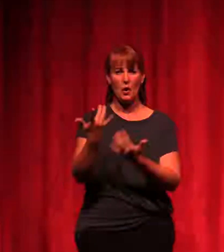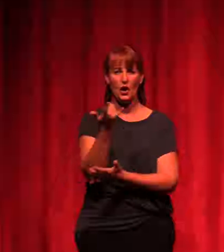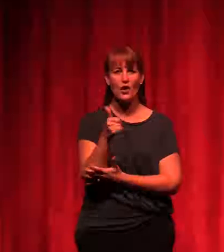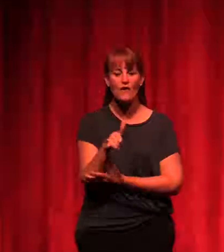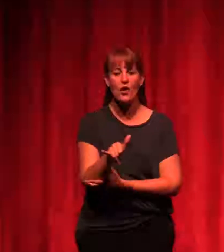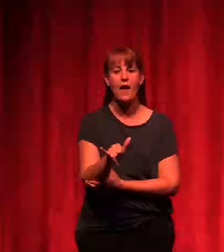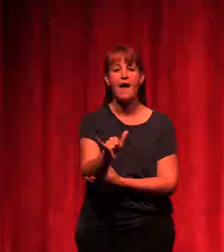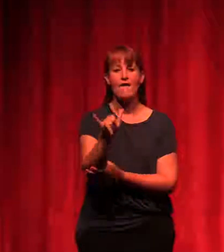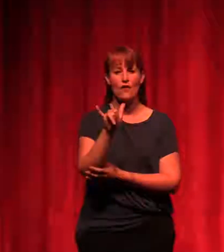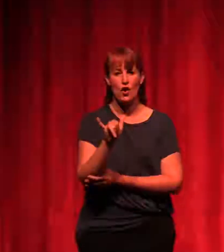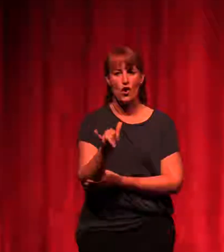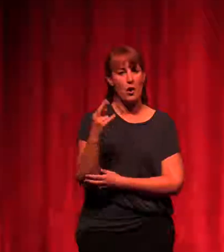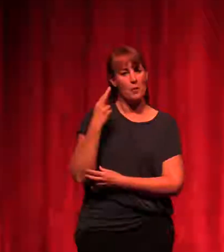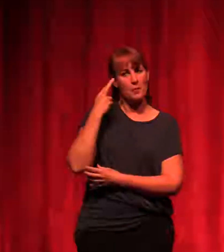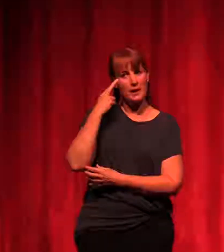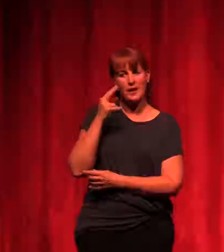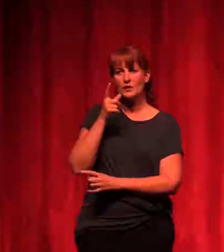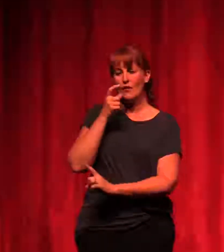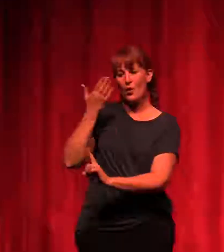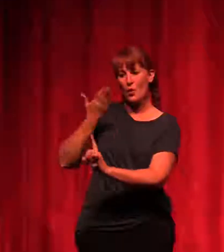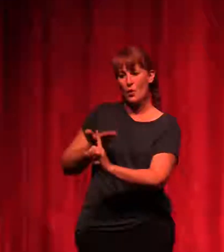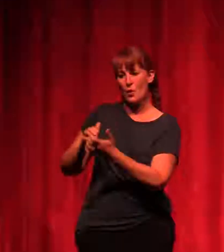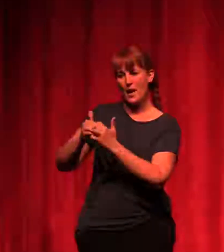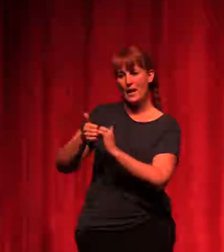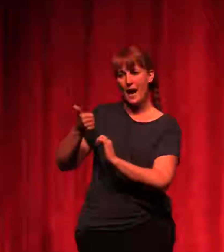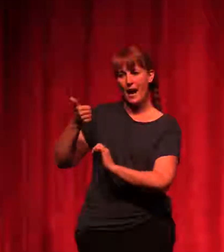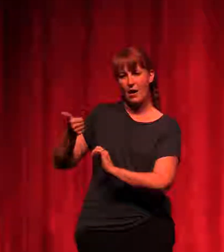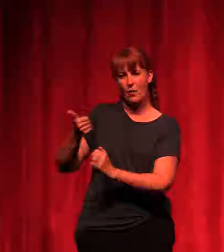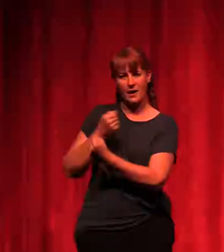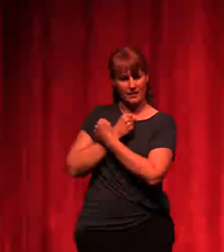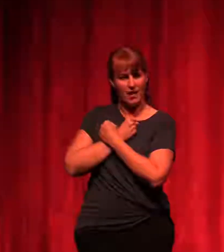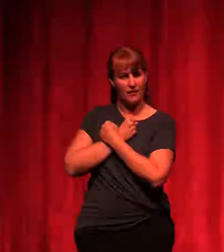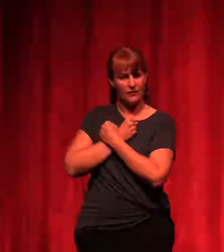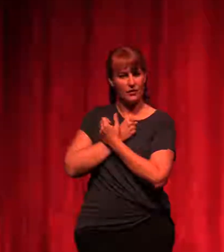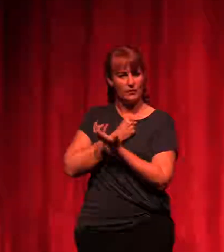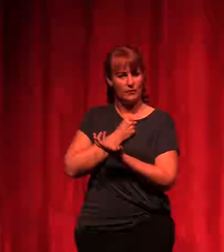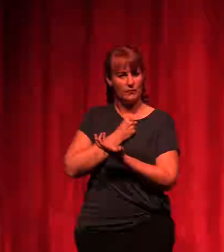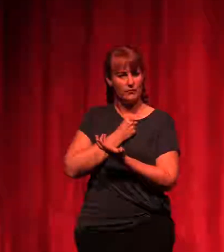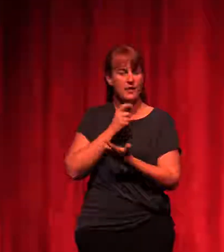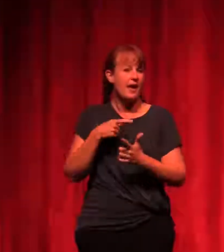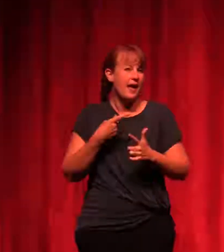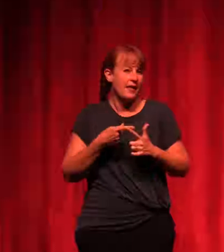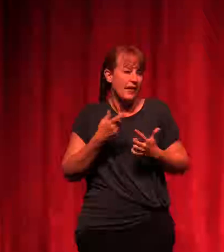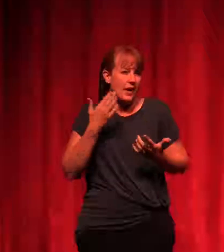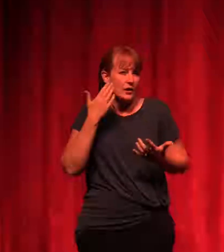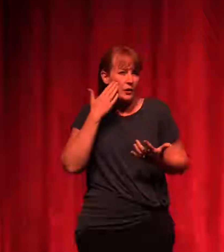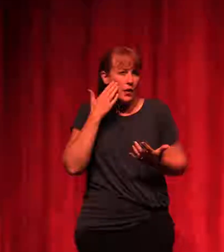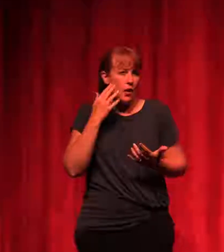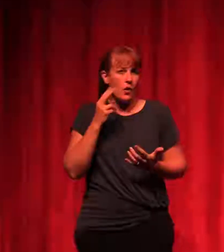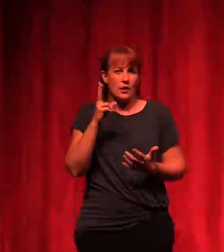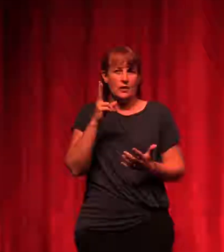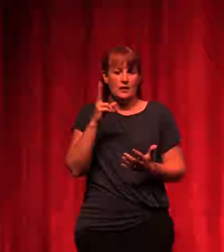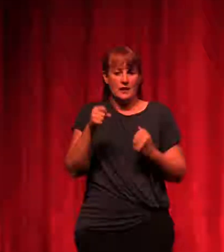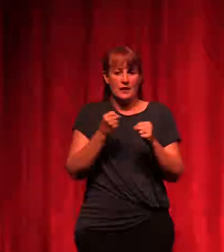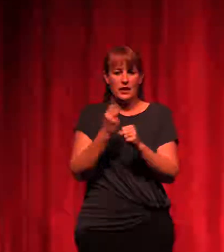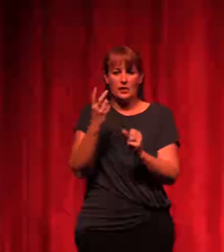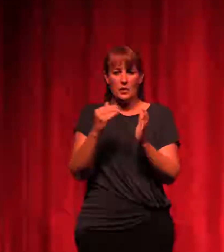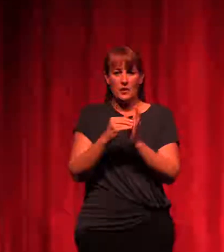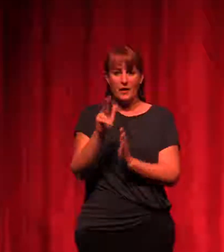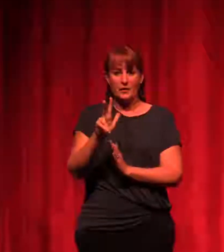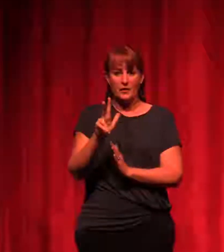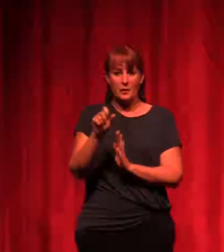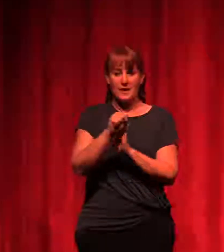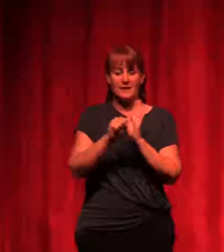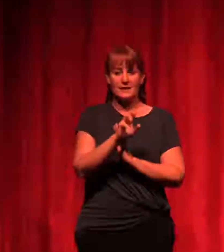forever based on who and how he loved. And then, 2003, the